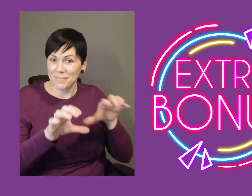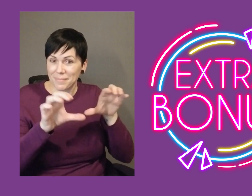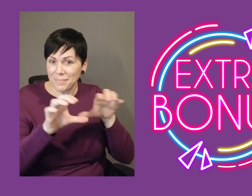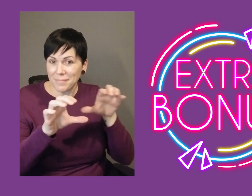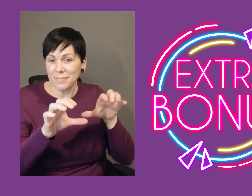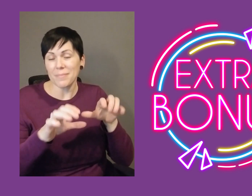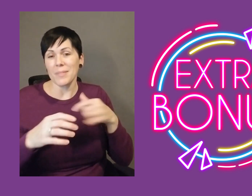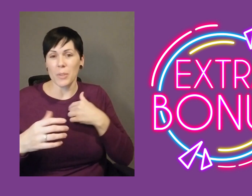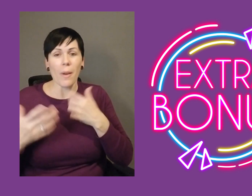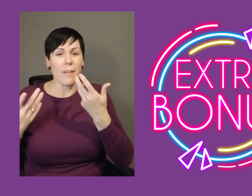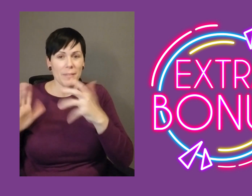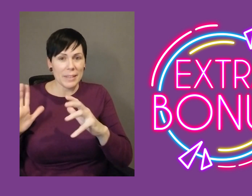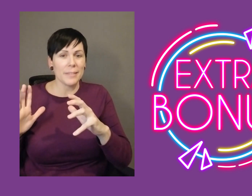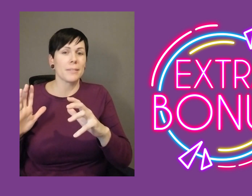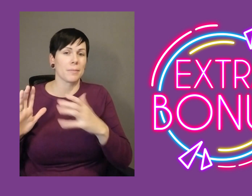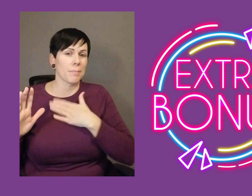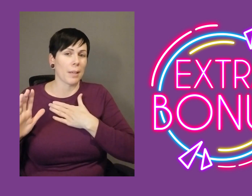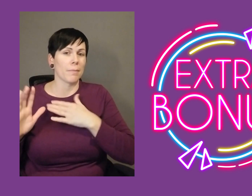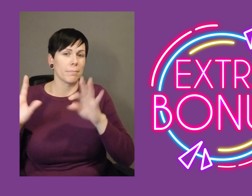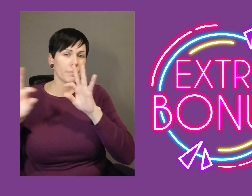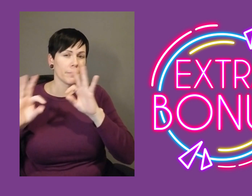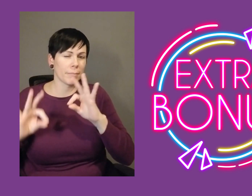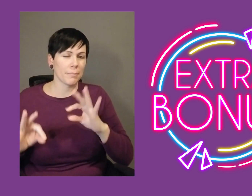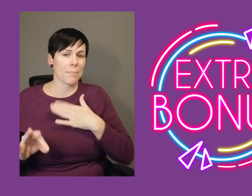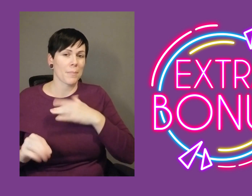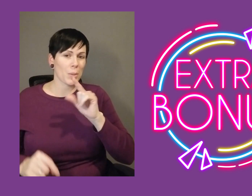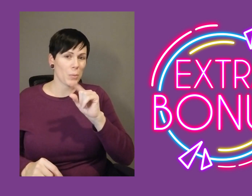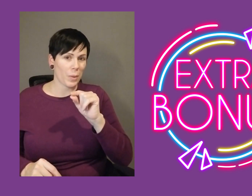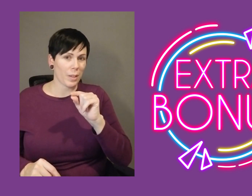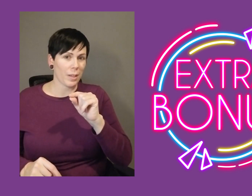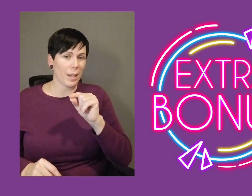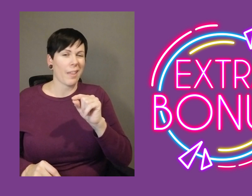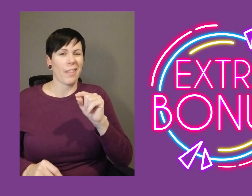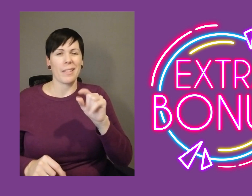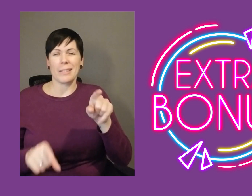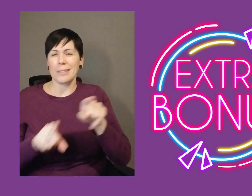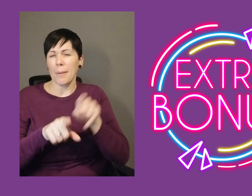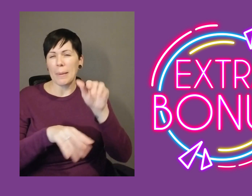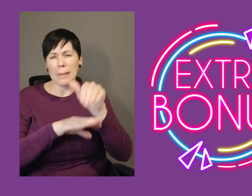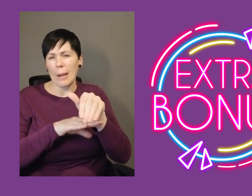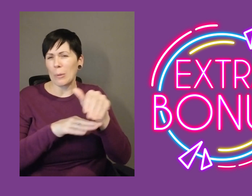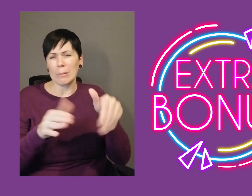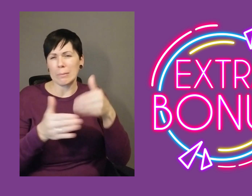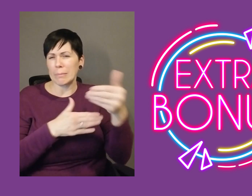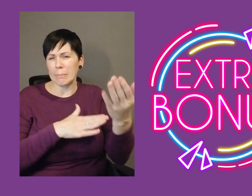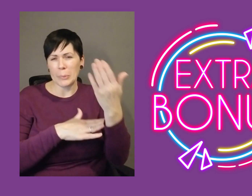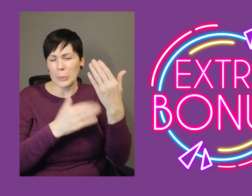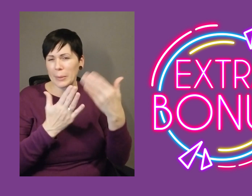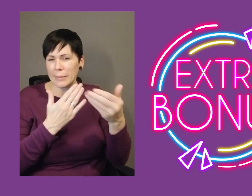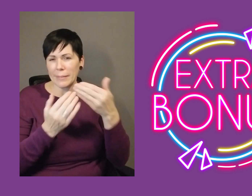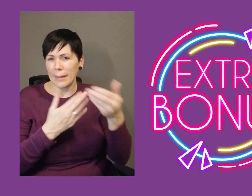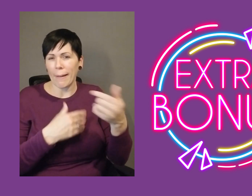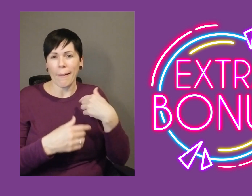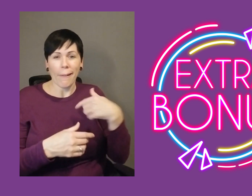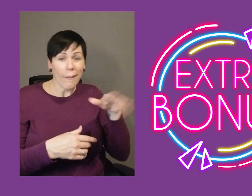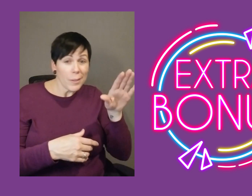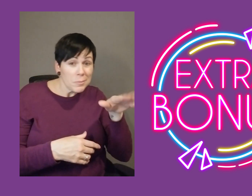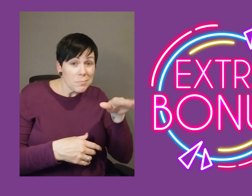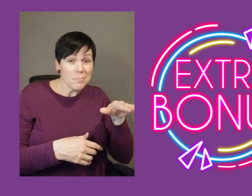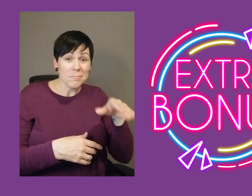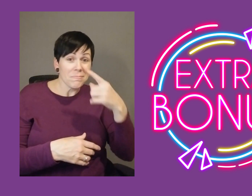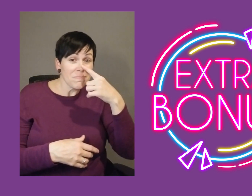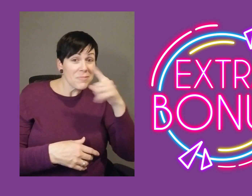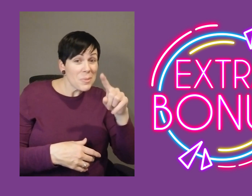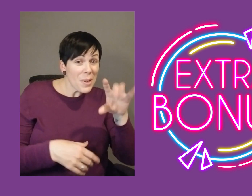and then that evening or the next morning or whatever, I asked Grace to do hers. I didn't tell her anything about mine. I didn't tell